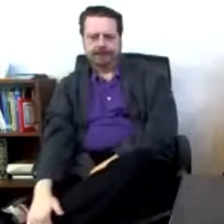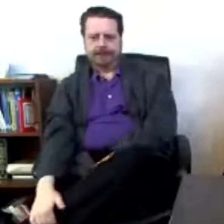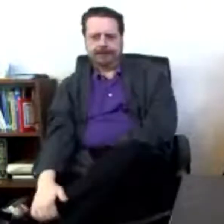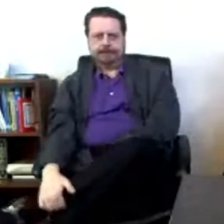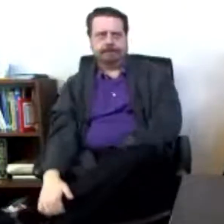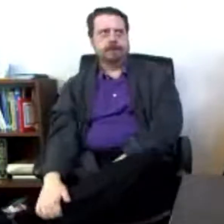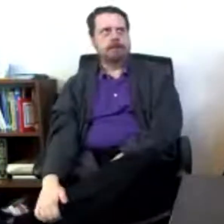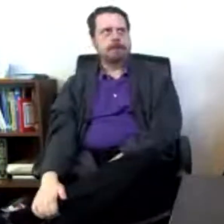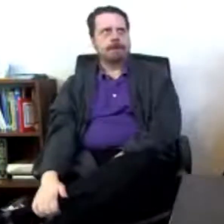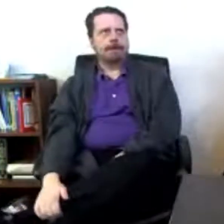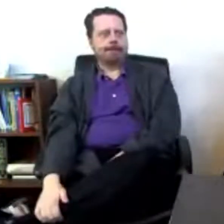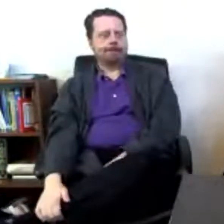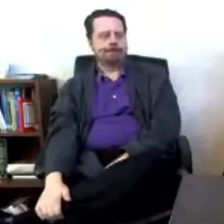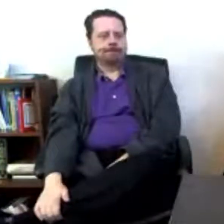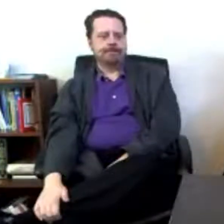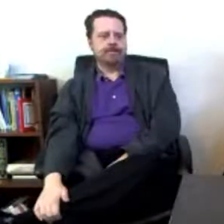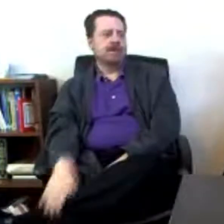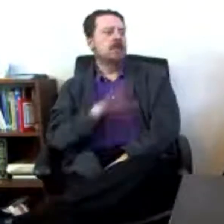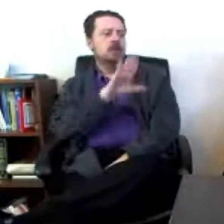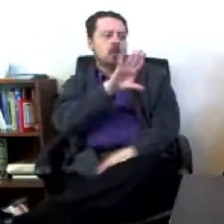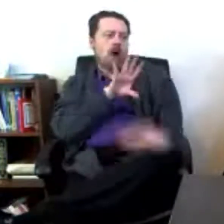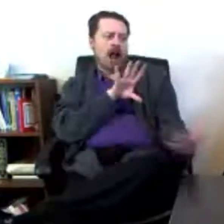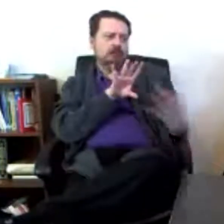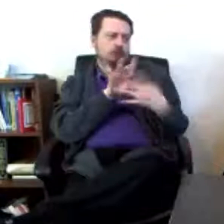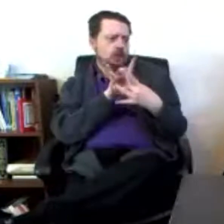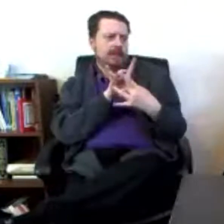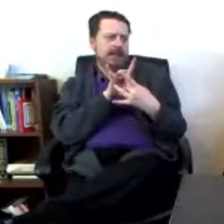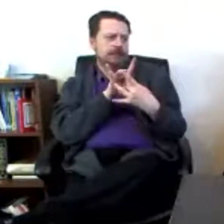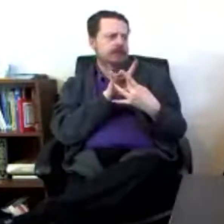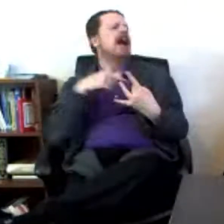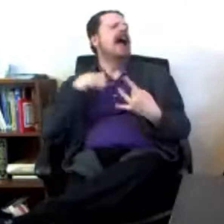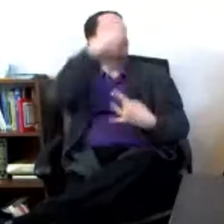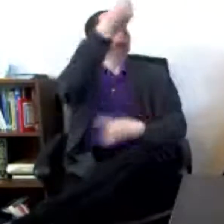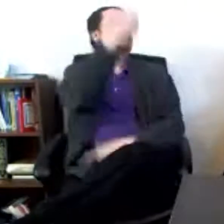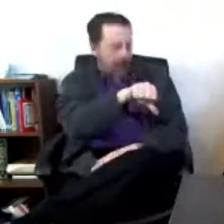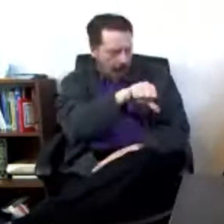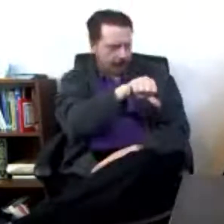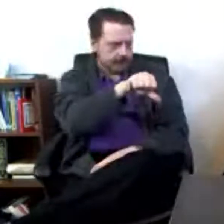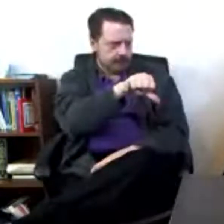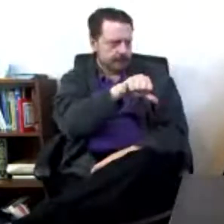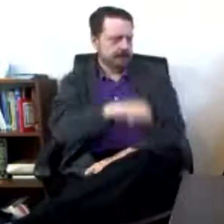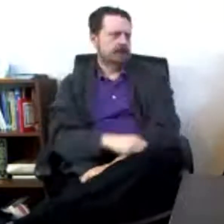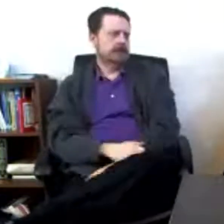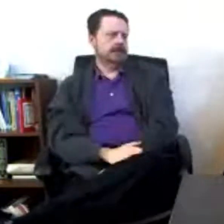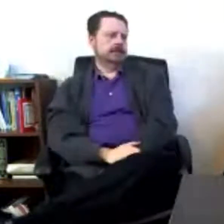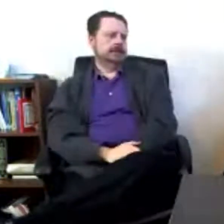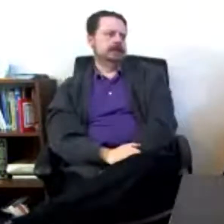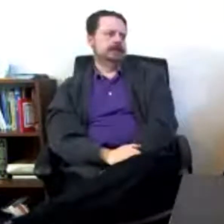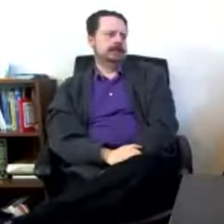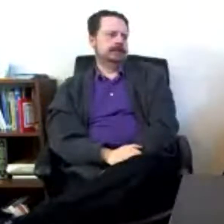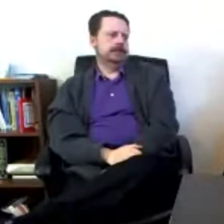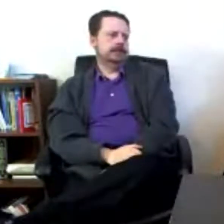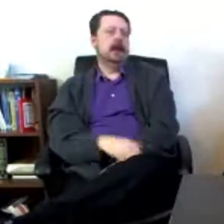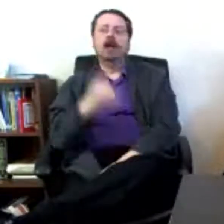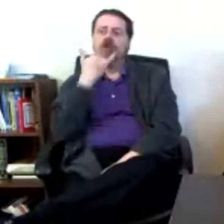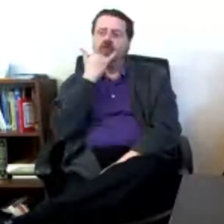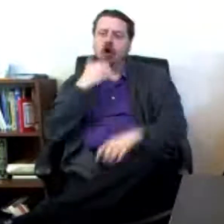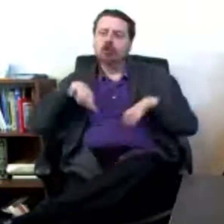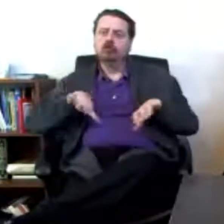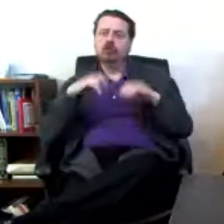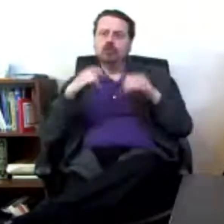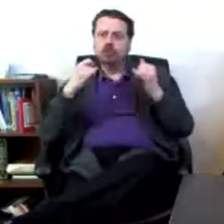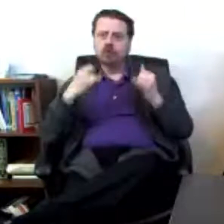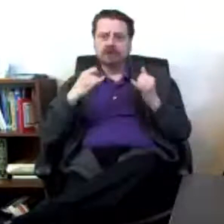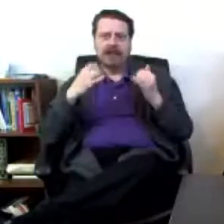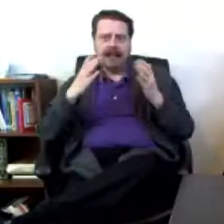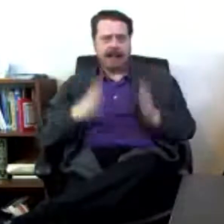I am denying your association of me with God. And then he says, the wrongdoers today